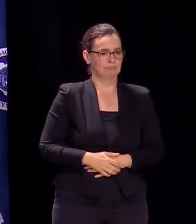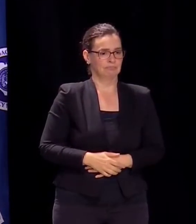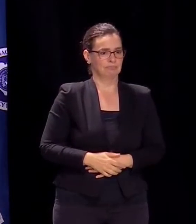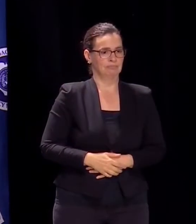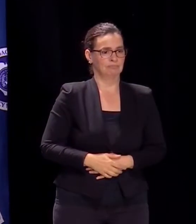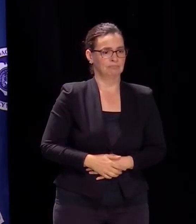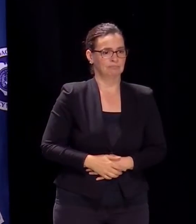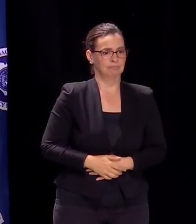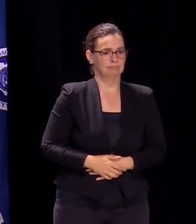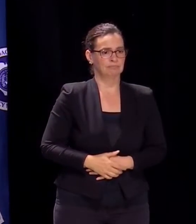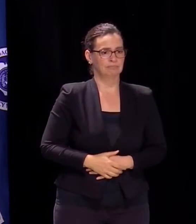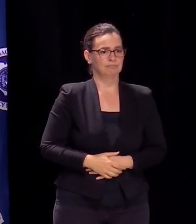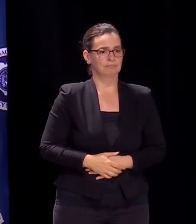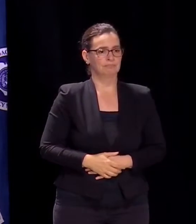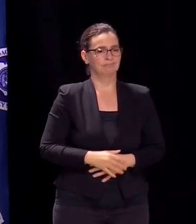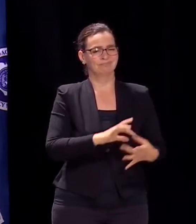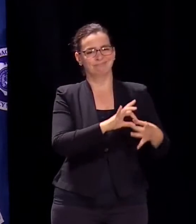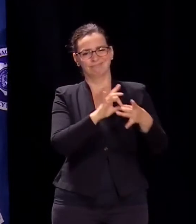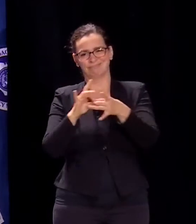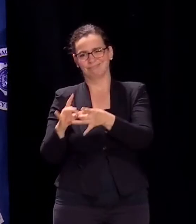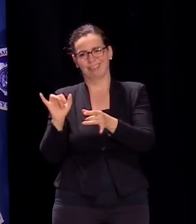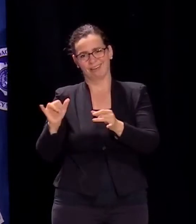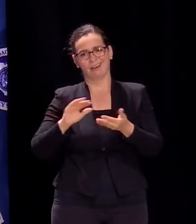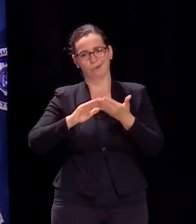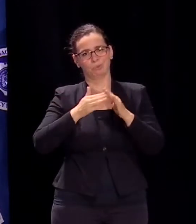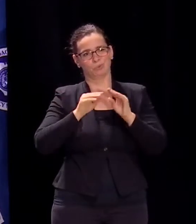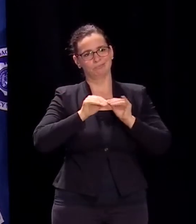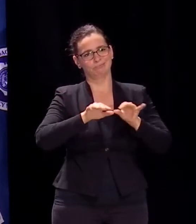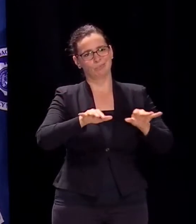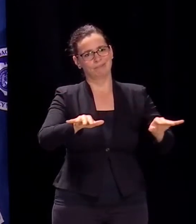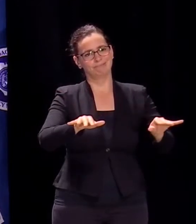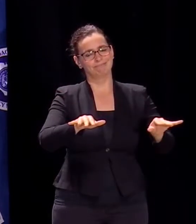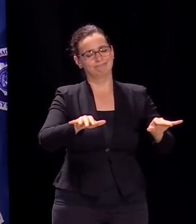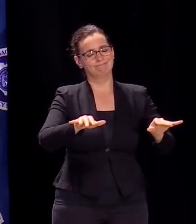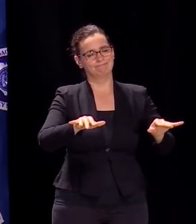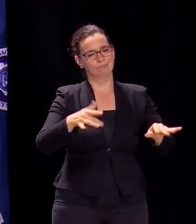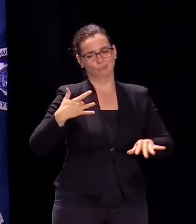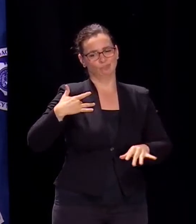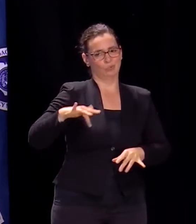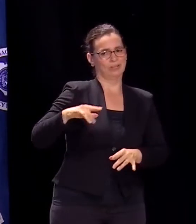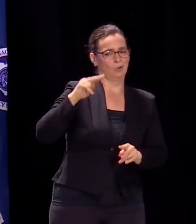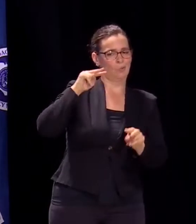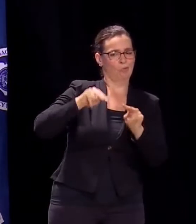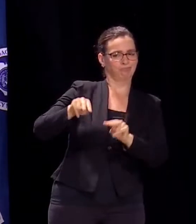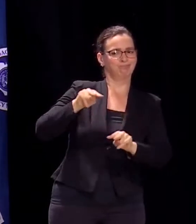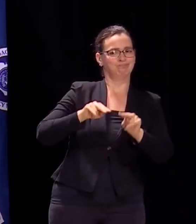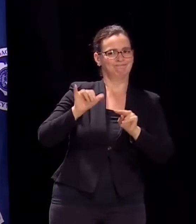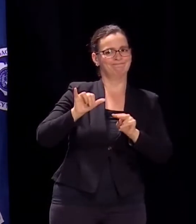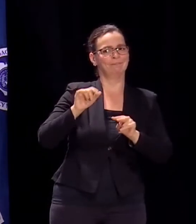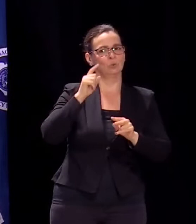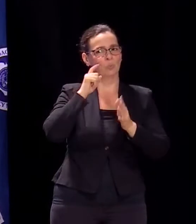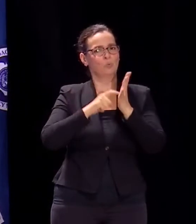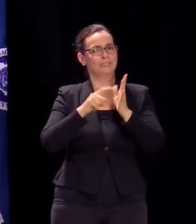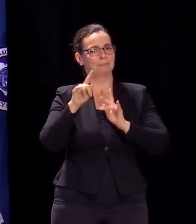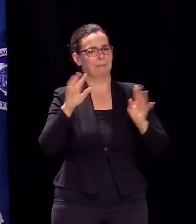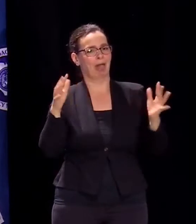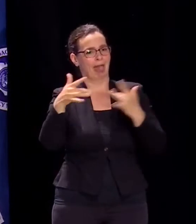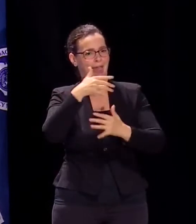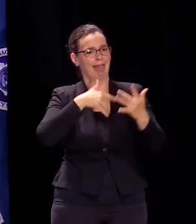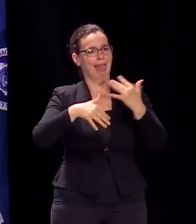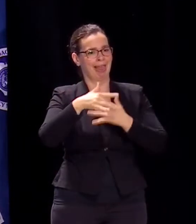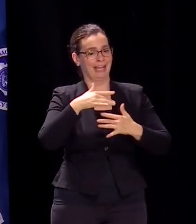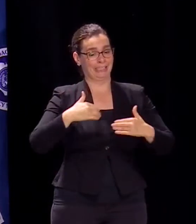Certainly a trend related to community spread has been, we're seeing younger people more social, not just a